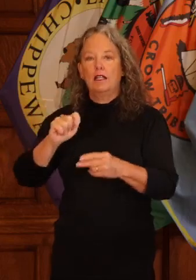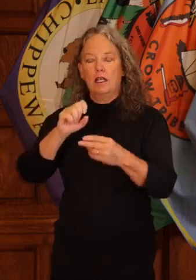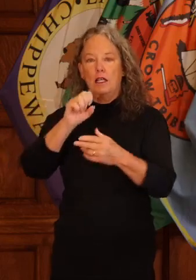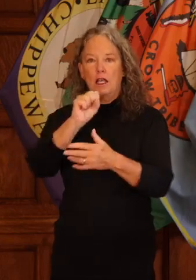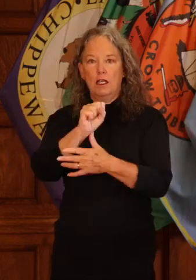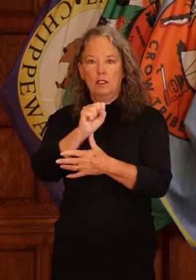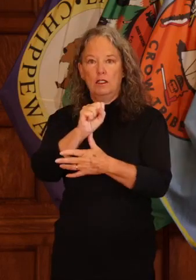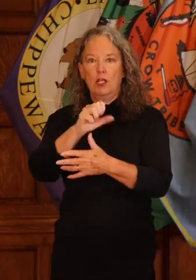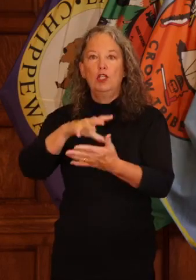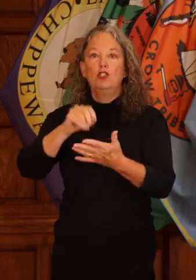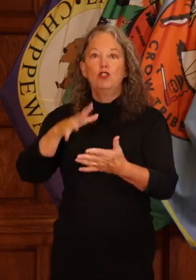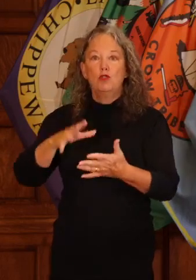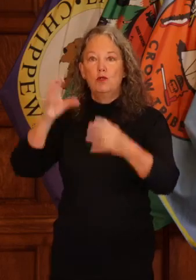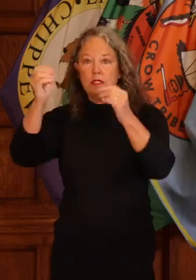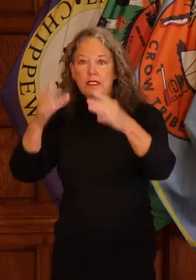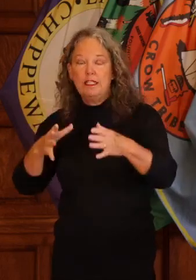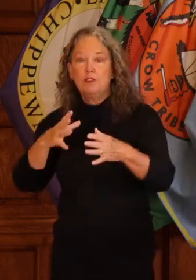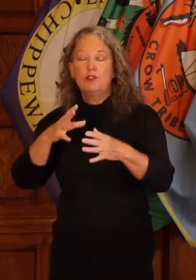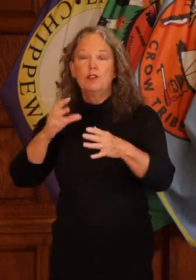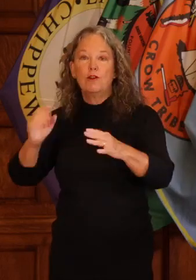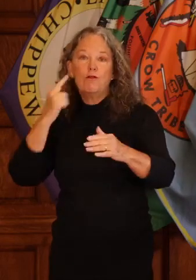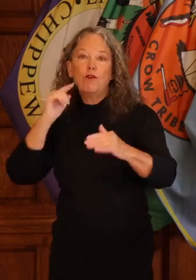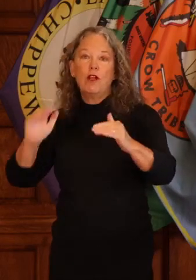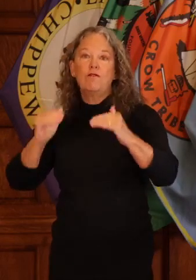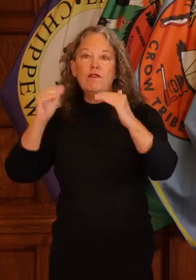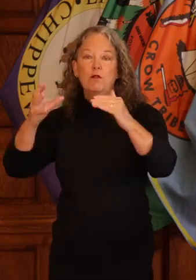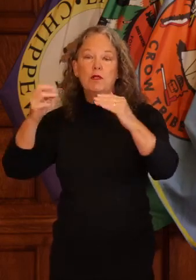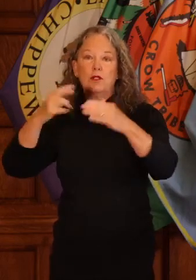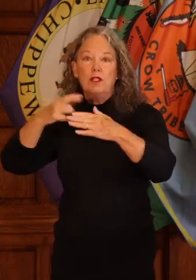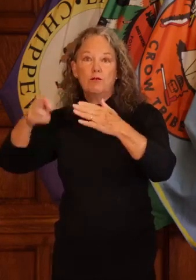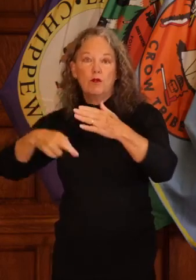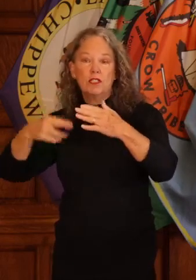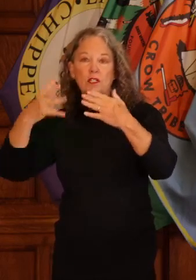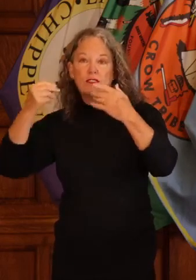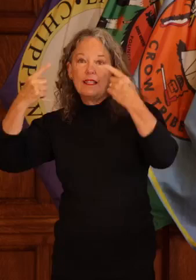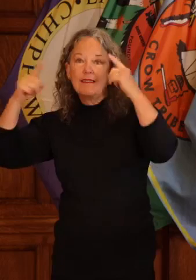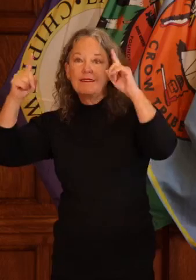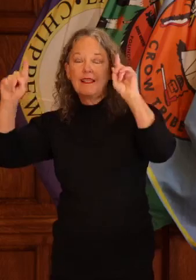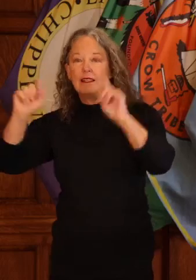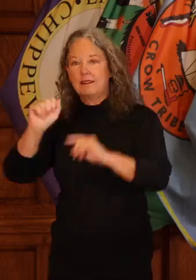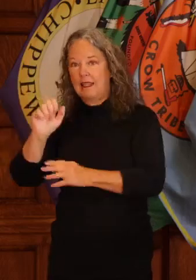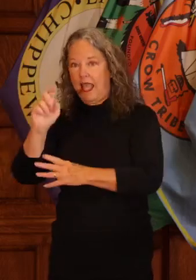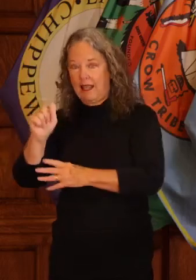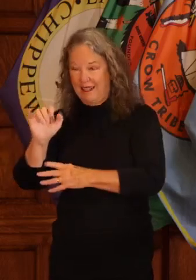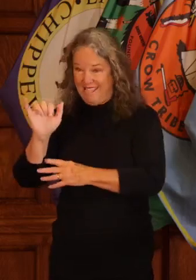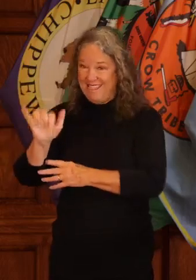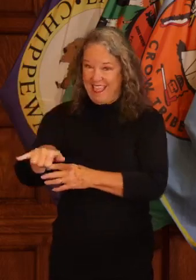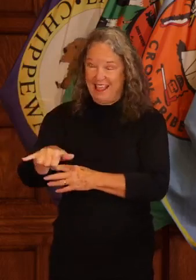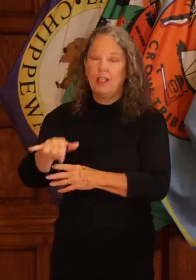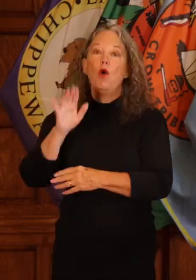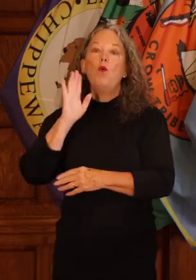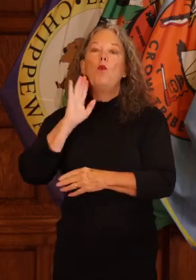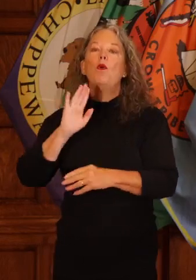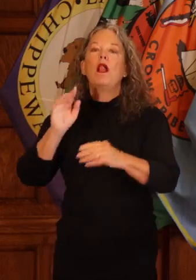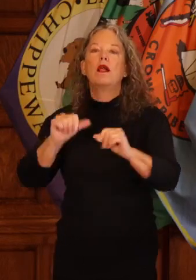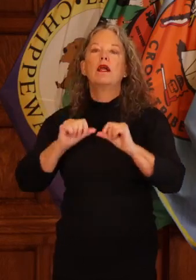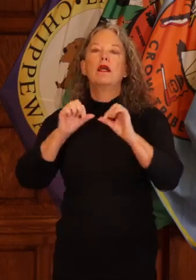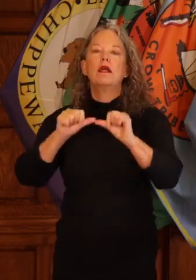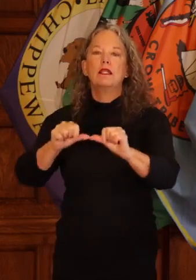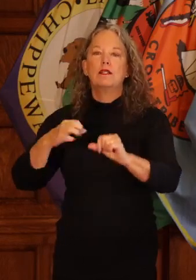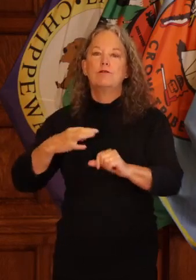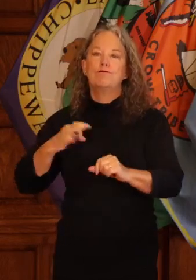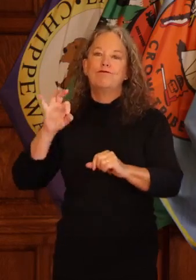or the Student and Teacher Advancement for Results and Success Act, will continue incentivizing